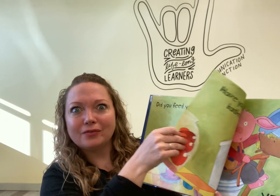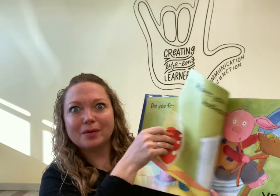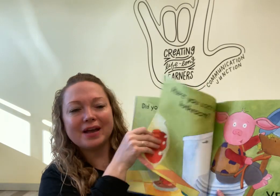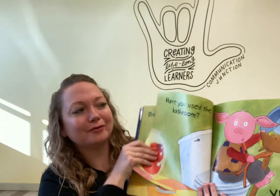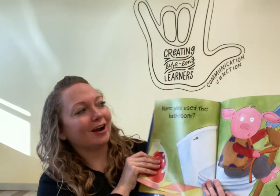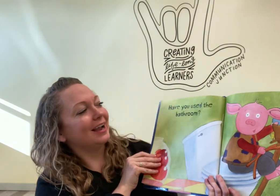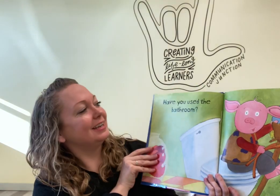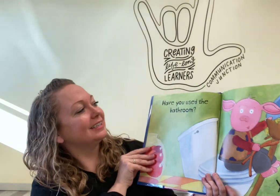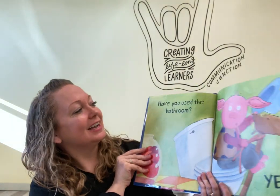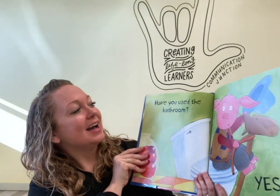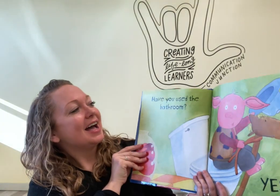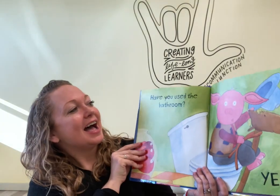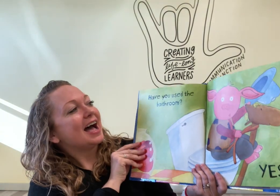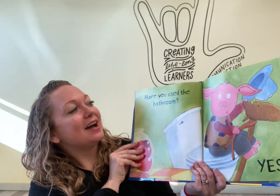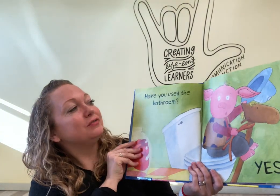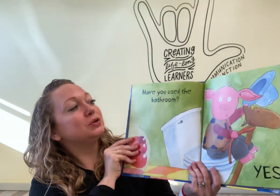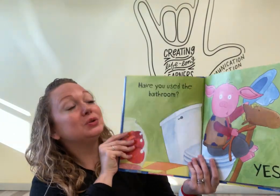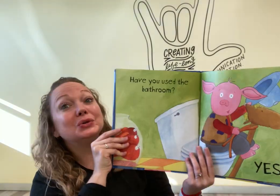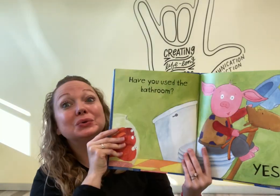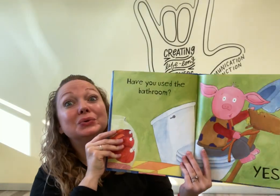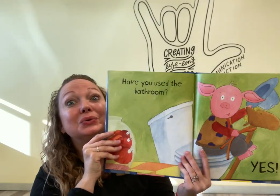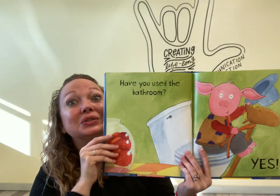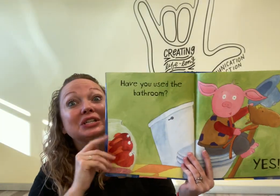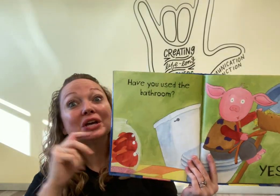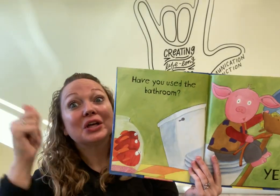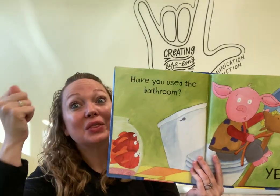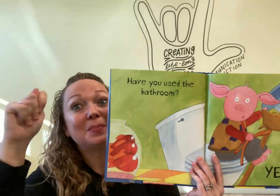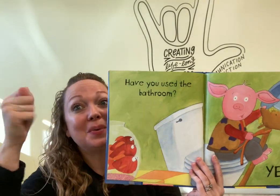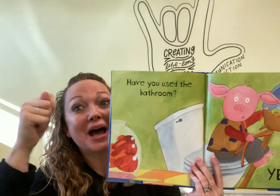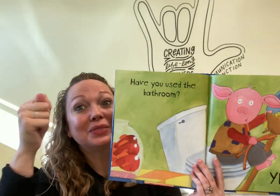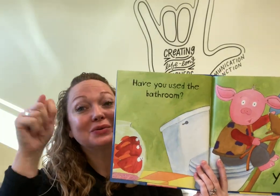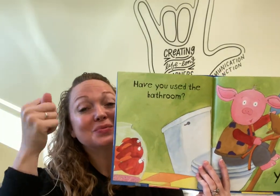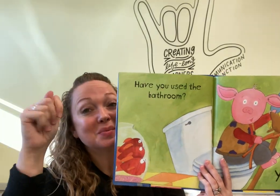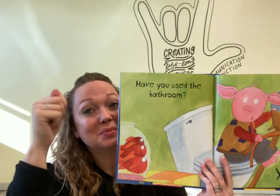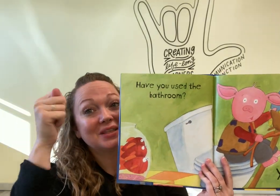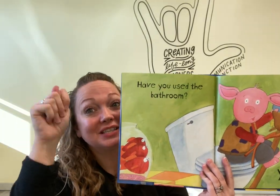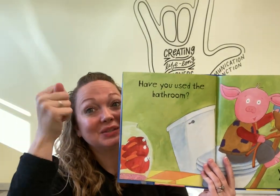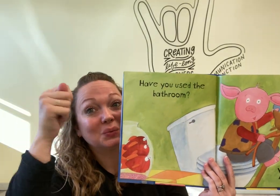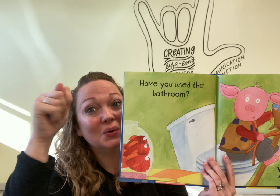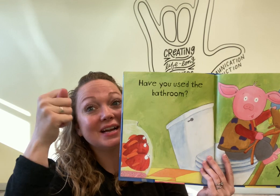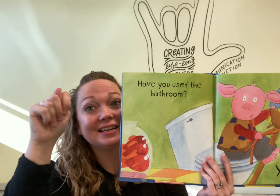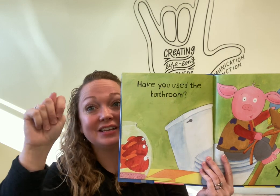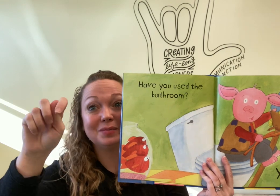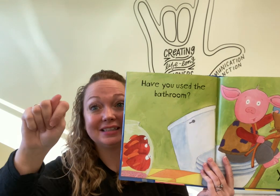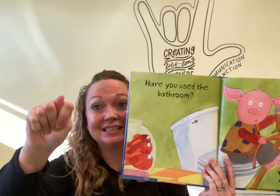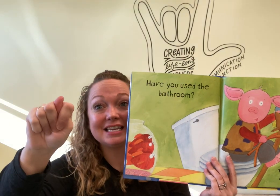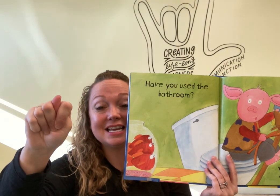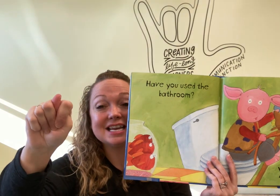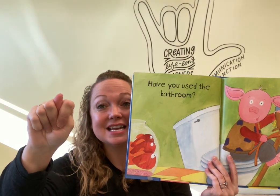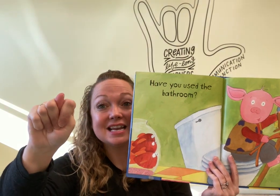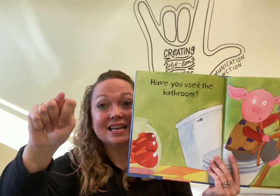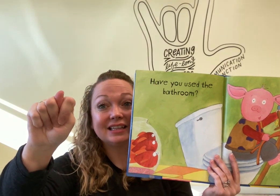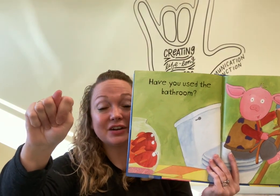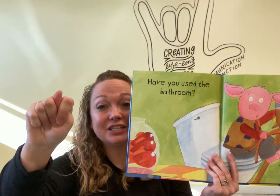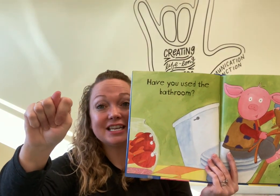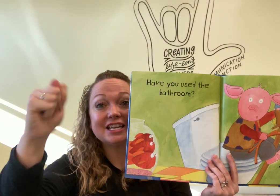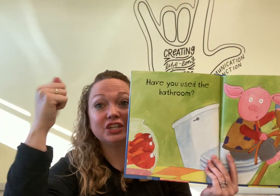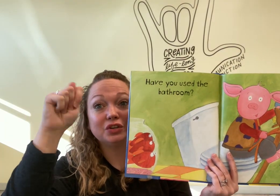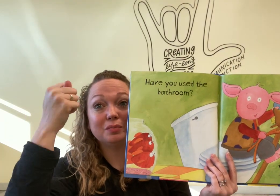bed, right? Have you used the bathroom? Remember, that's the one. You make the T, the letter T, and then you move it back